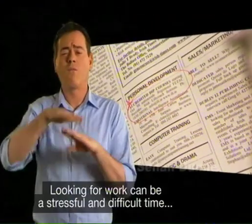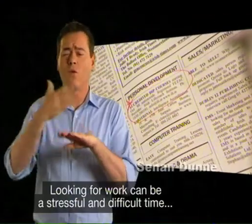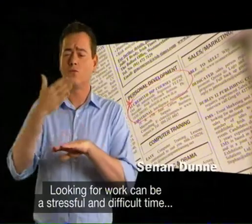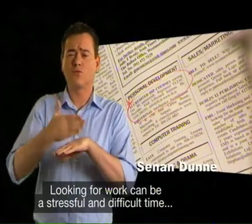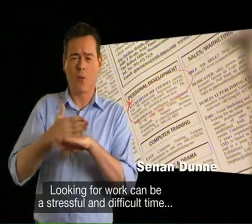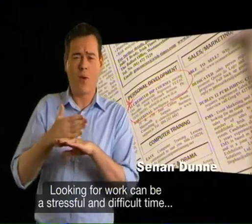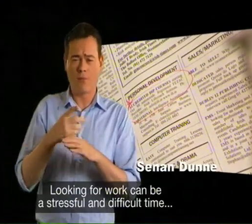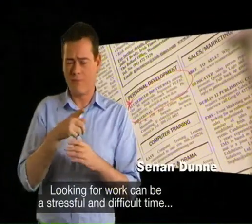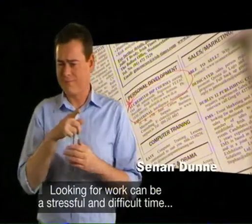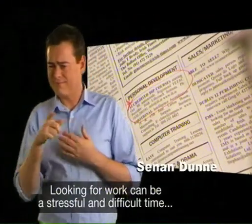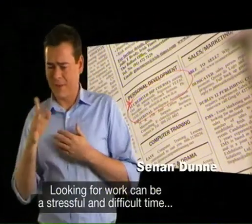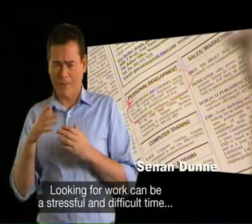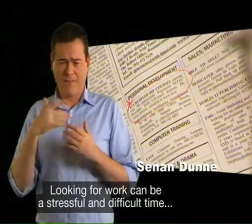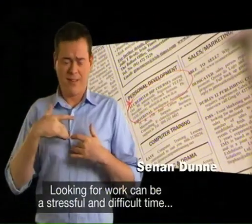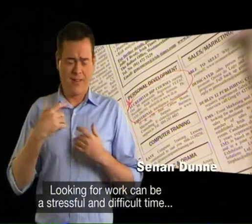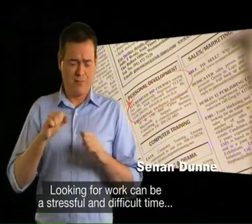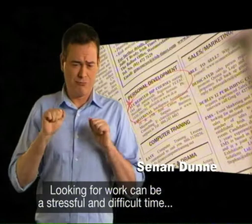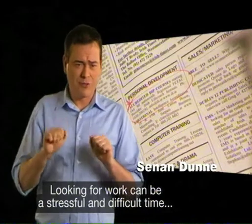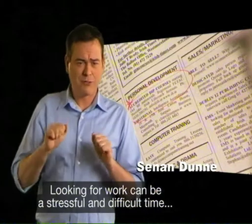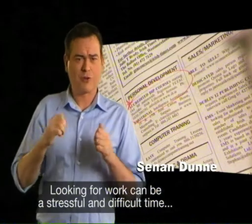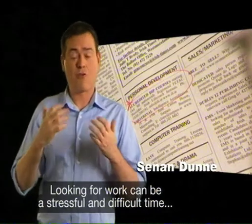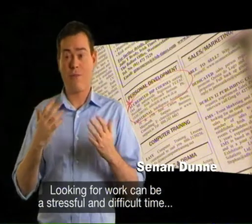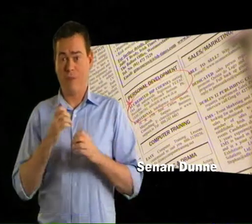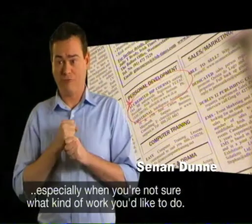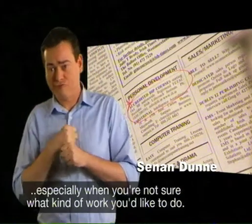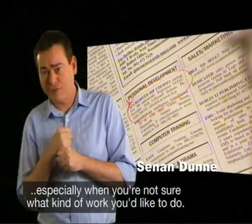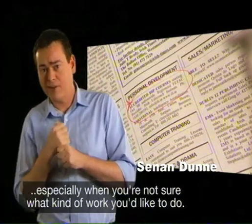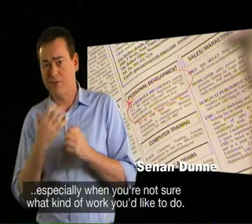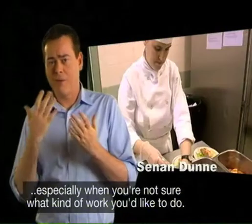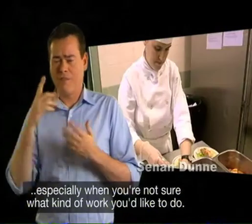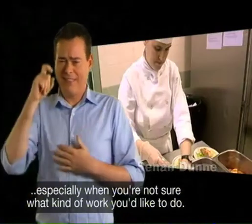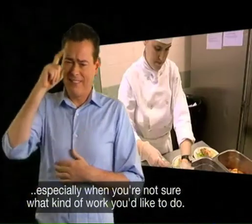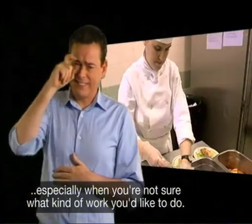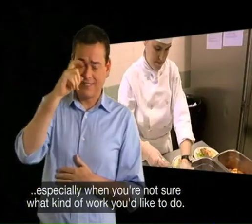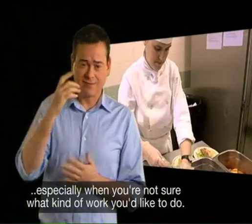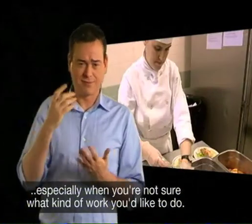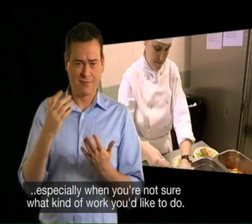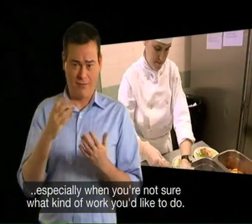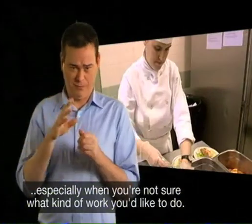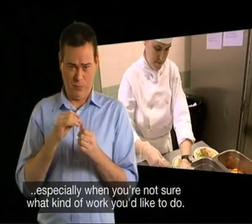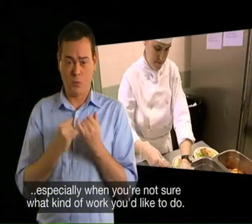Looking for work can be a stressful and difficult time, especially when you're not sure what kind of work you'd like to do.